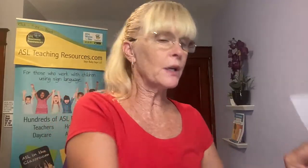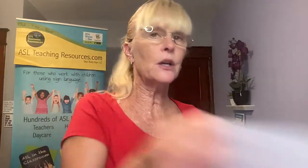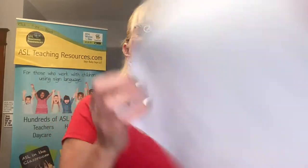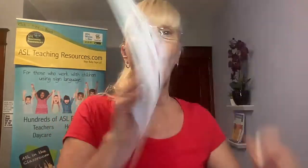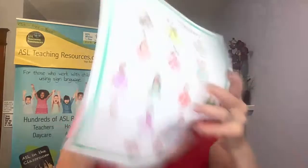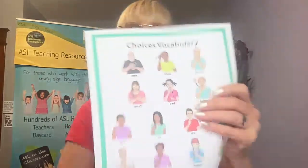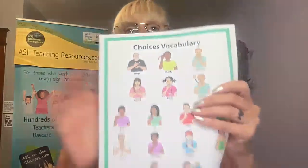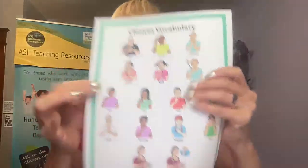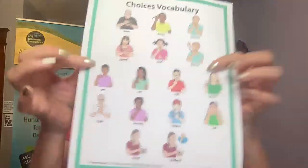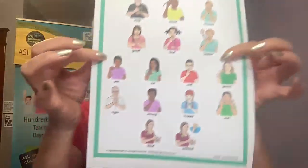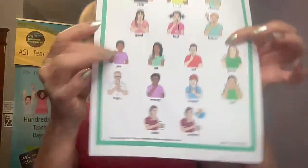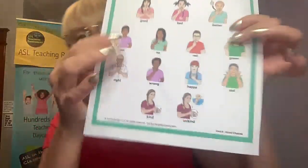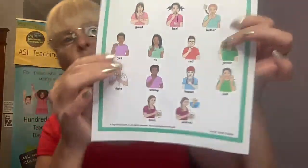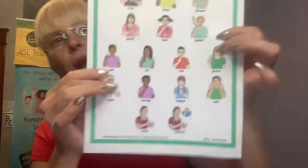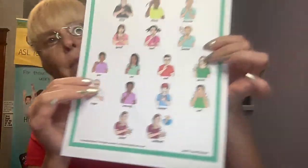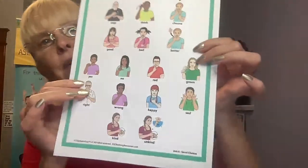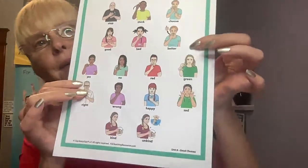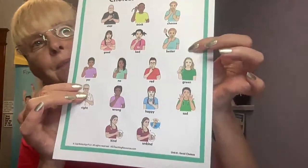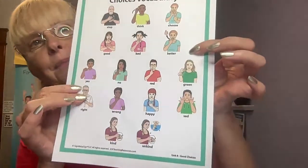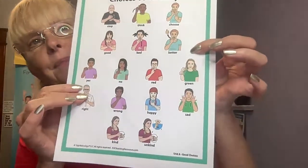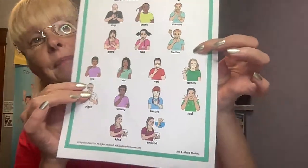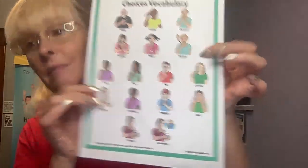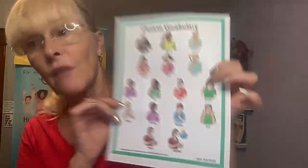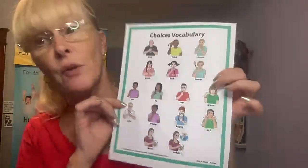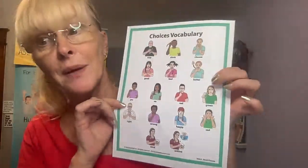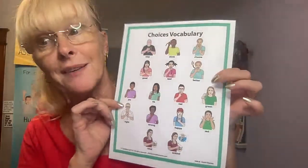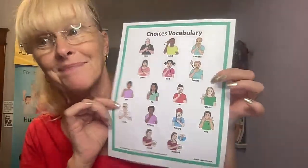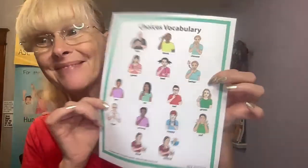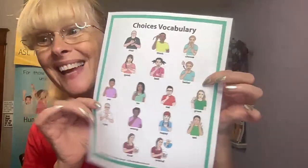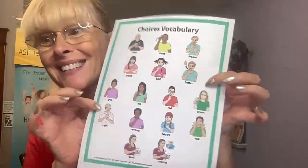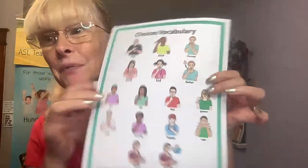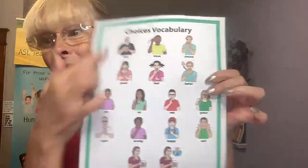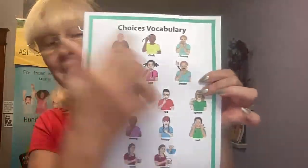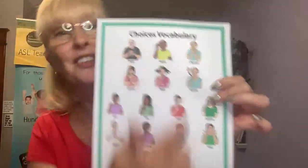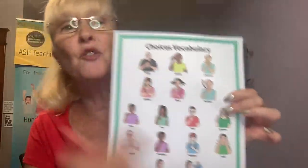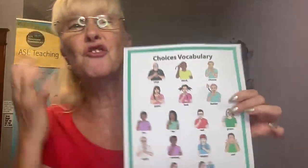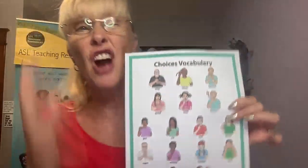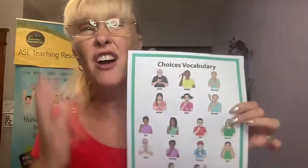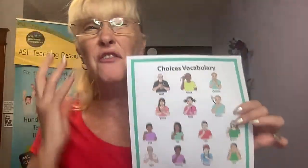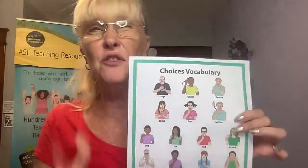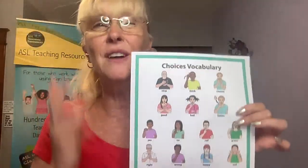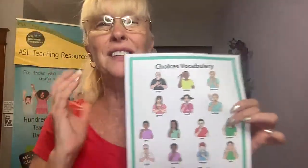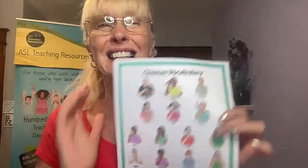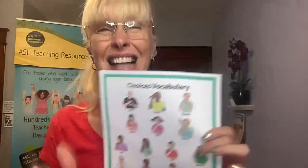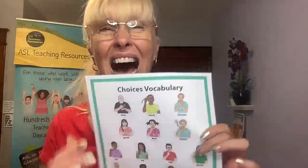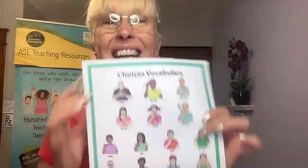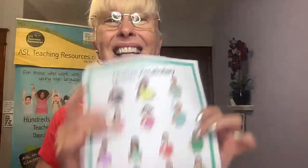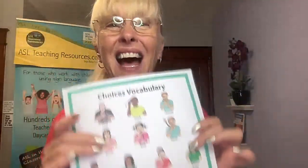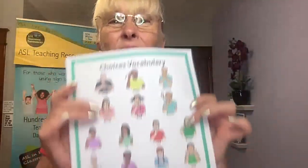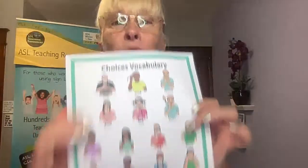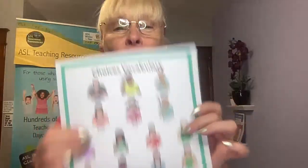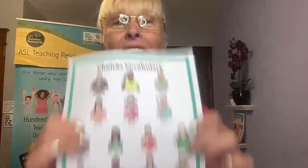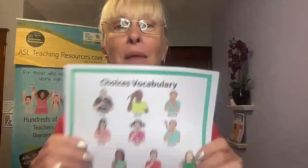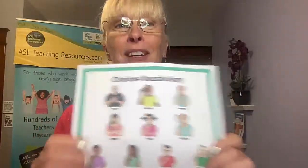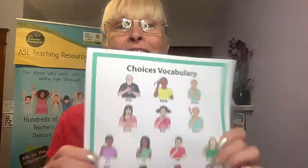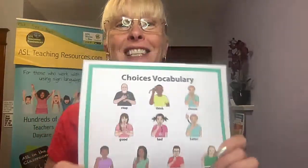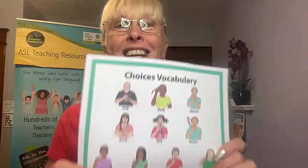go over all of this vocabulary. For real. Yes, we're giving you chunk full of a lot of vocabulary today.